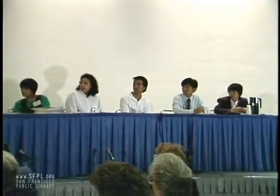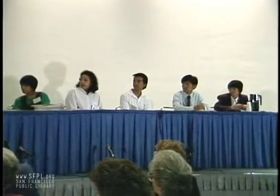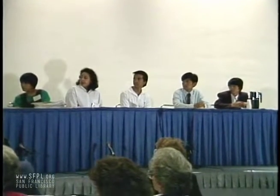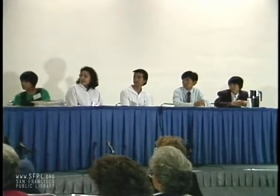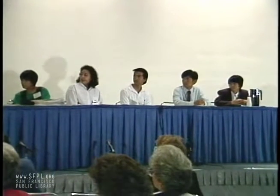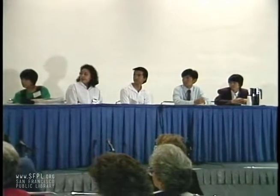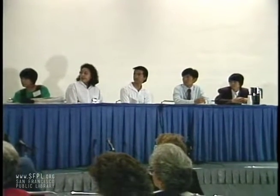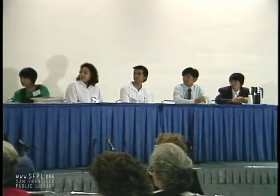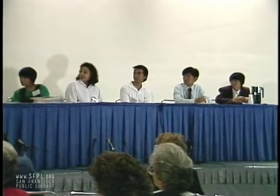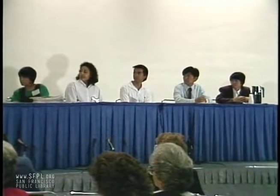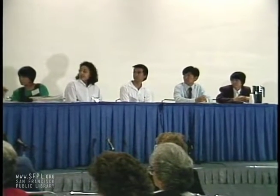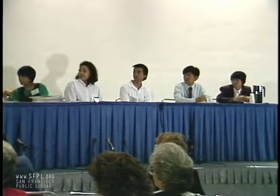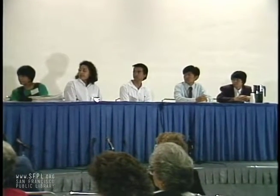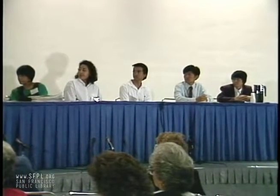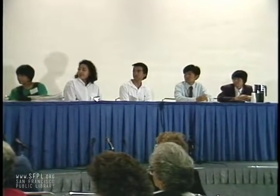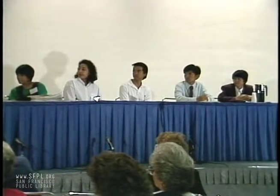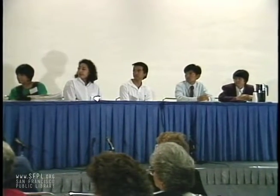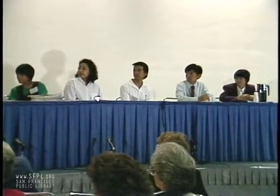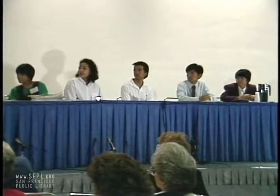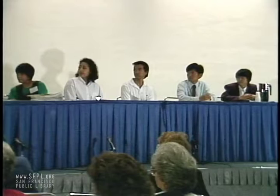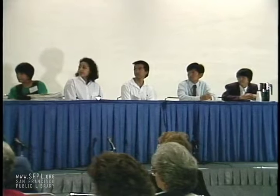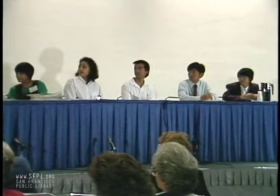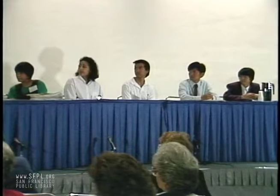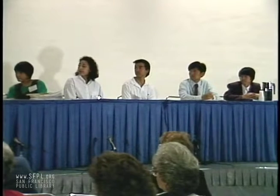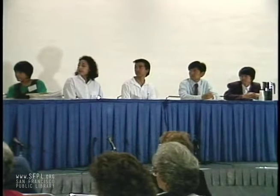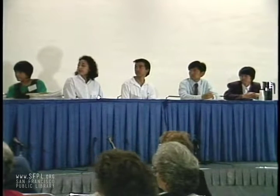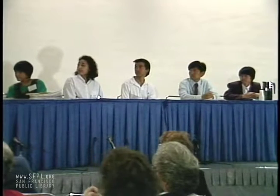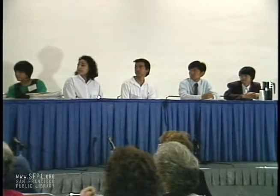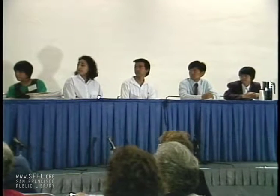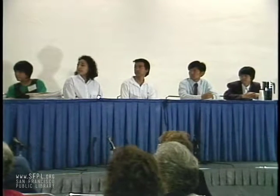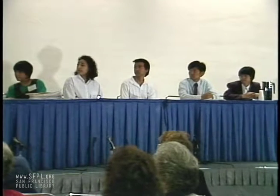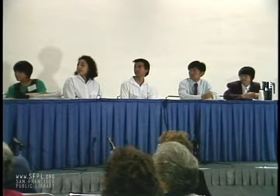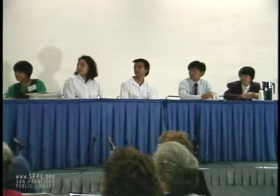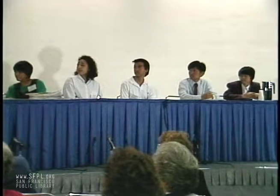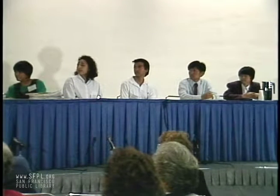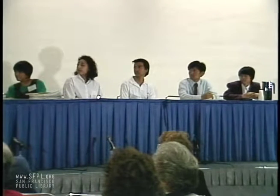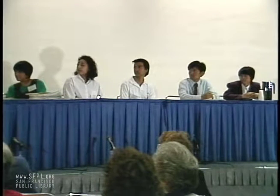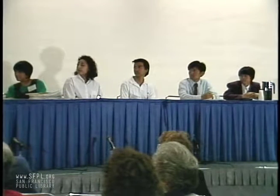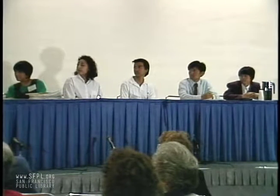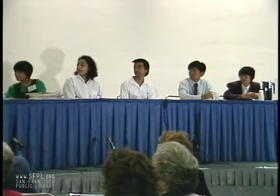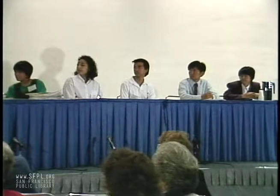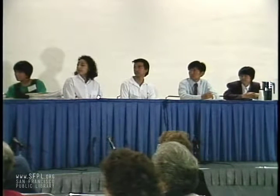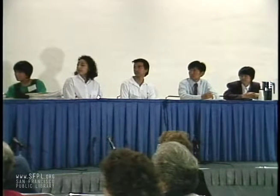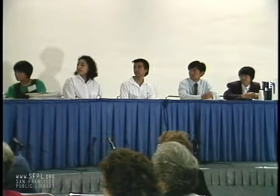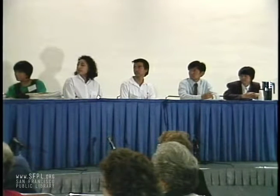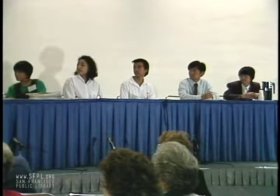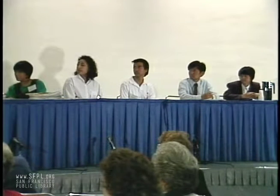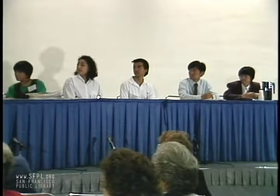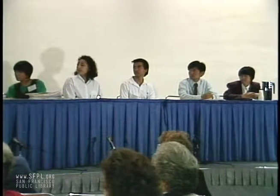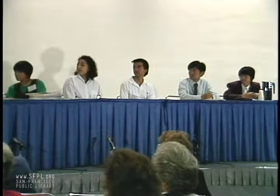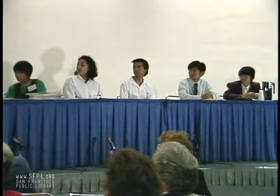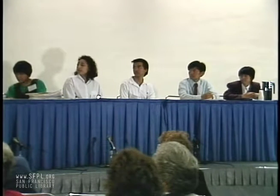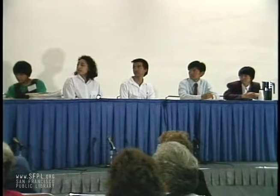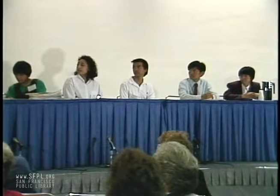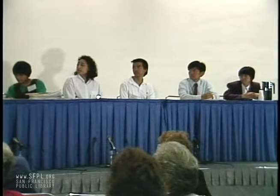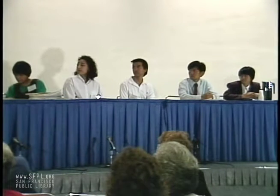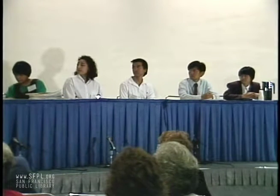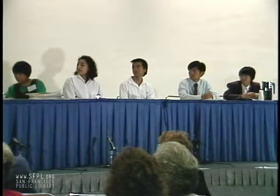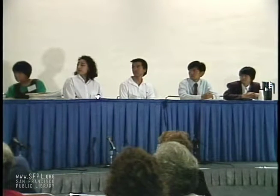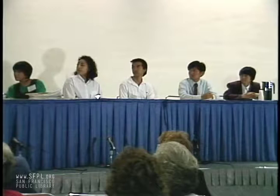He has taught both in Oakland and San Francisco public schools, and he's now a teacher in the hearing impaired program in San Francisco